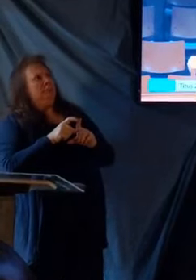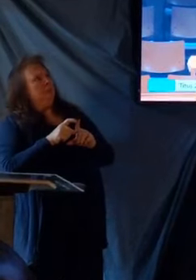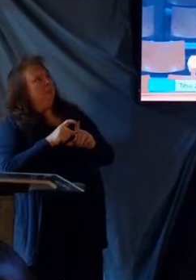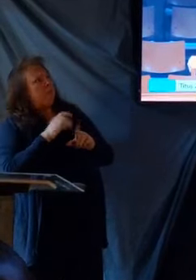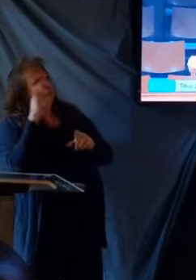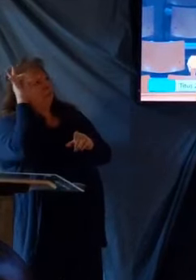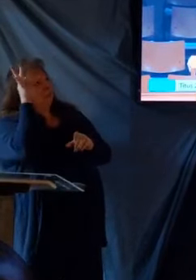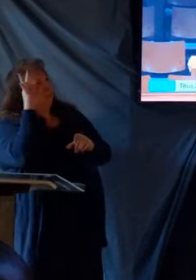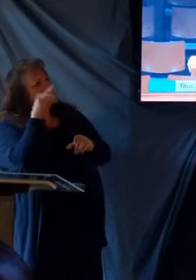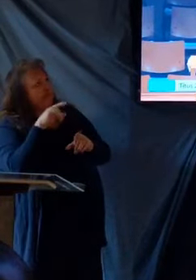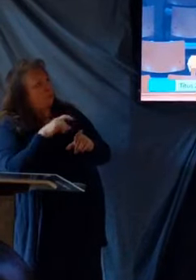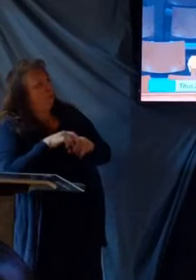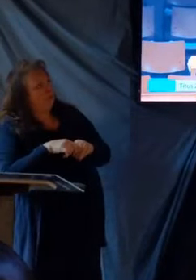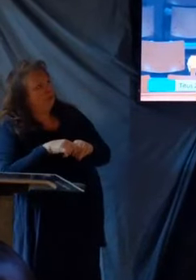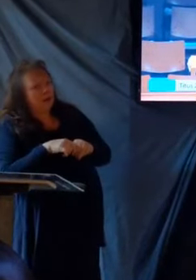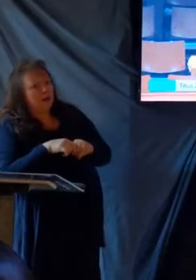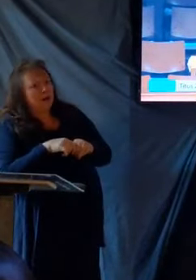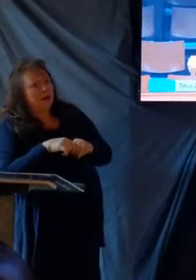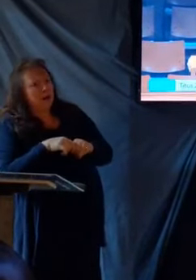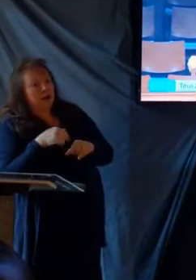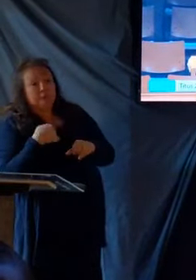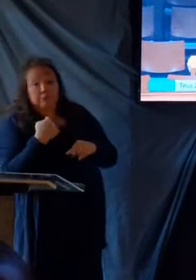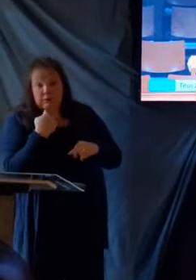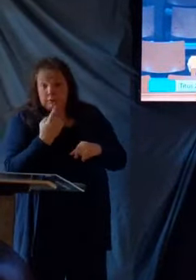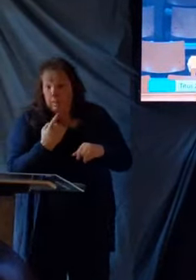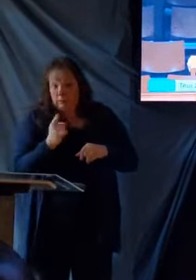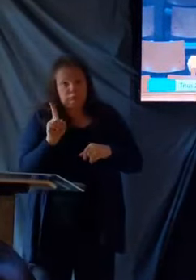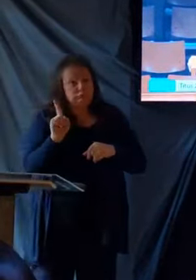before, that I should not repeat.